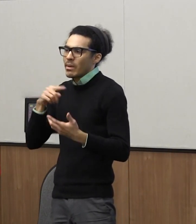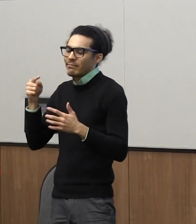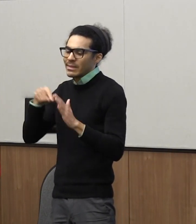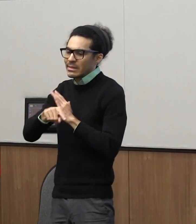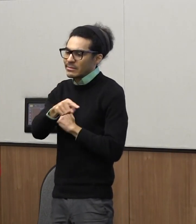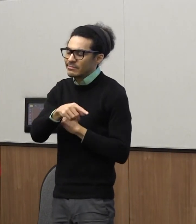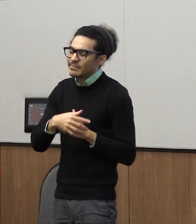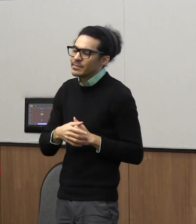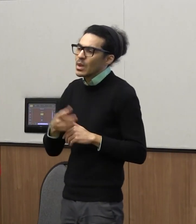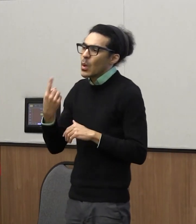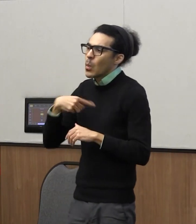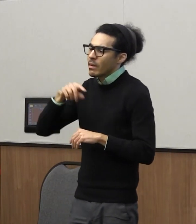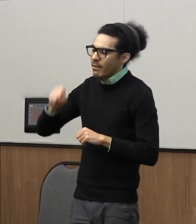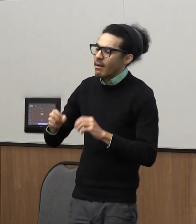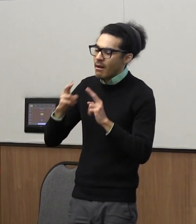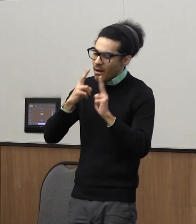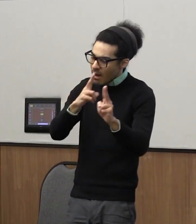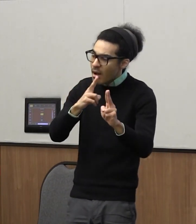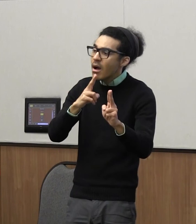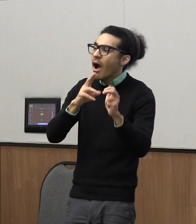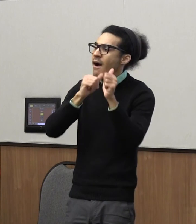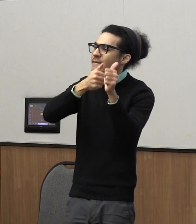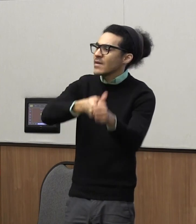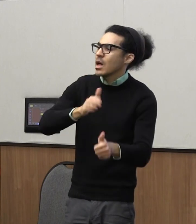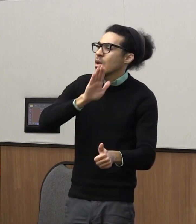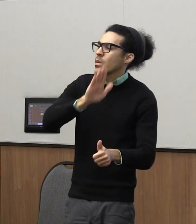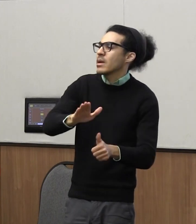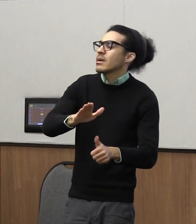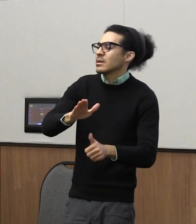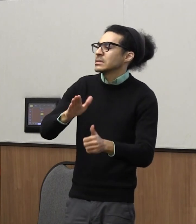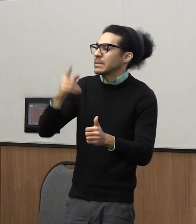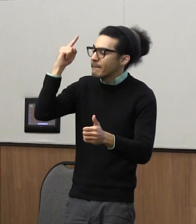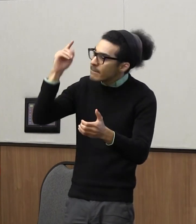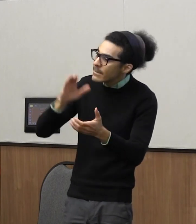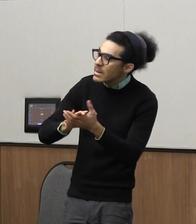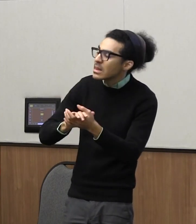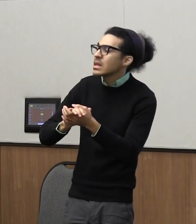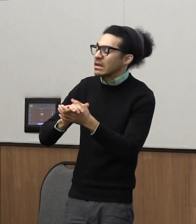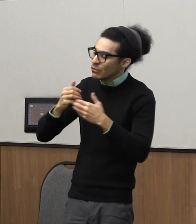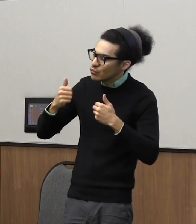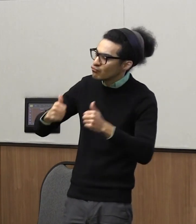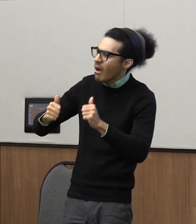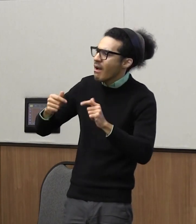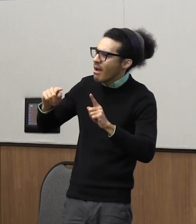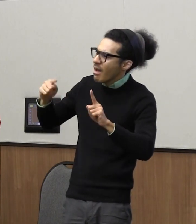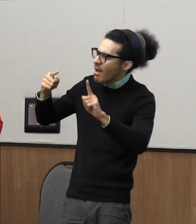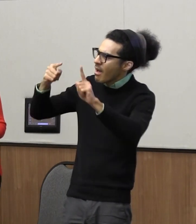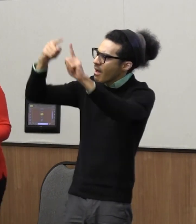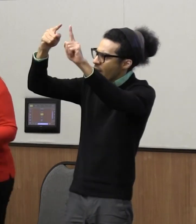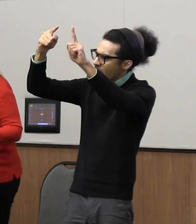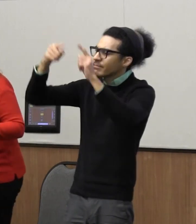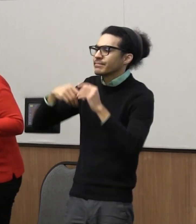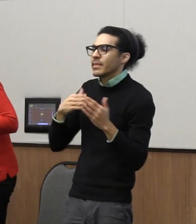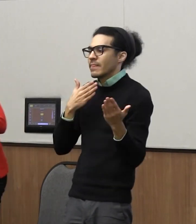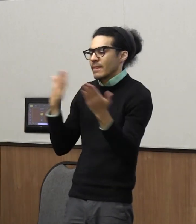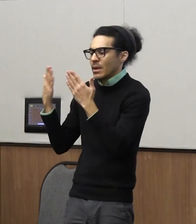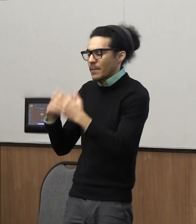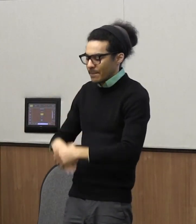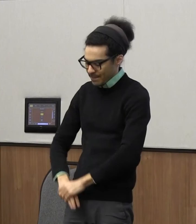can only do him honor by following his creed, by trying for the goals that he sought. Thank you.